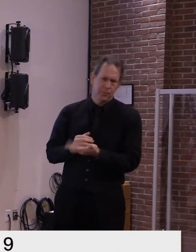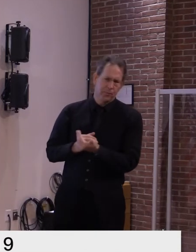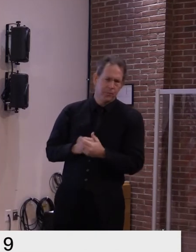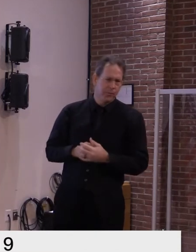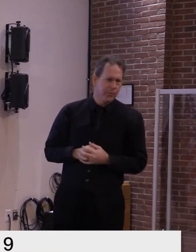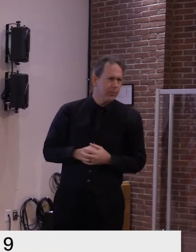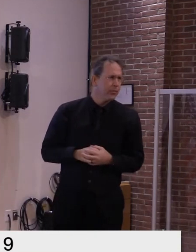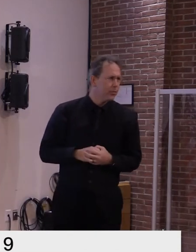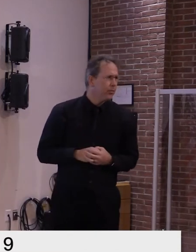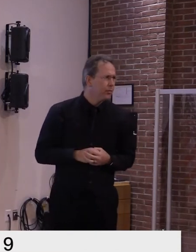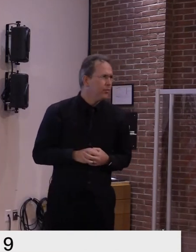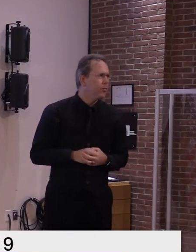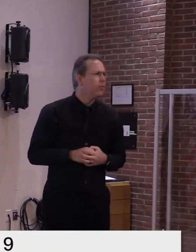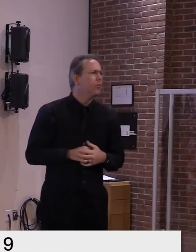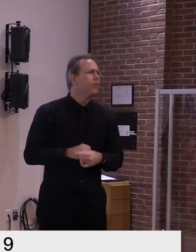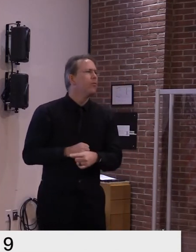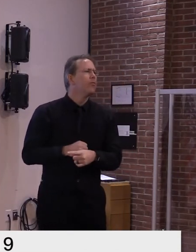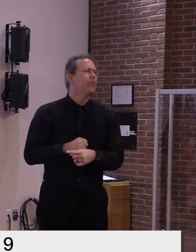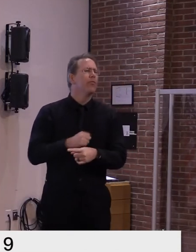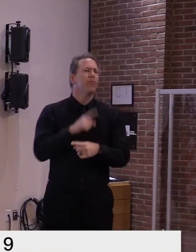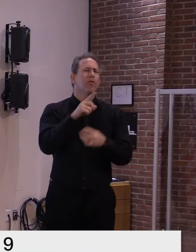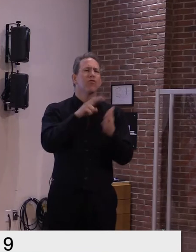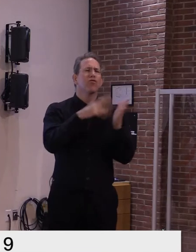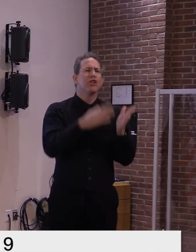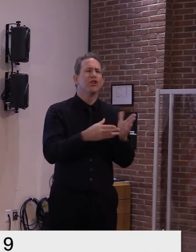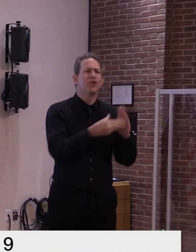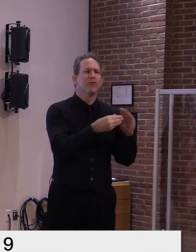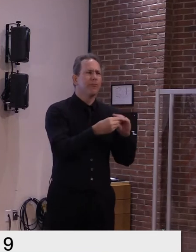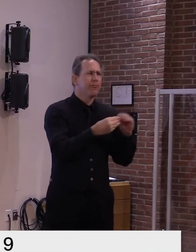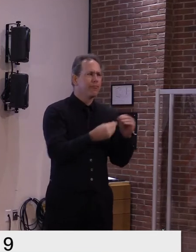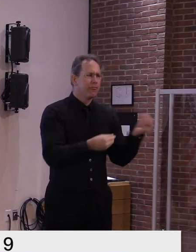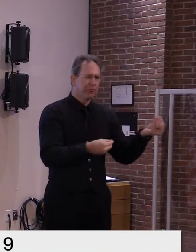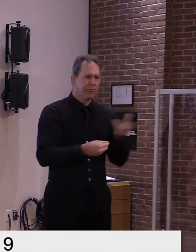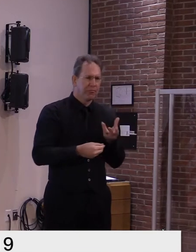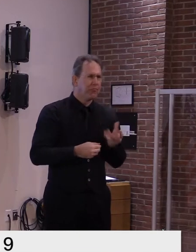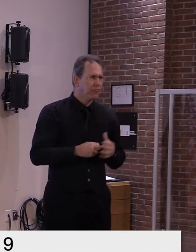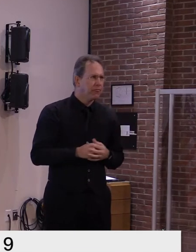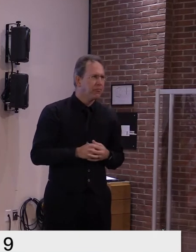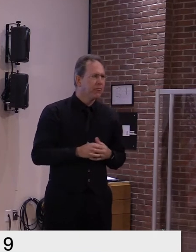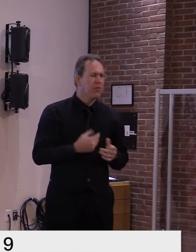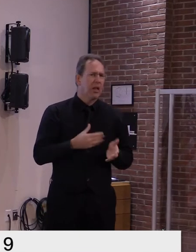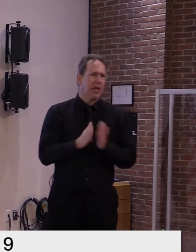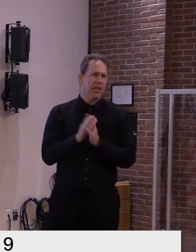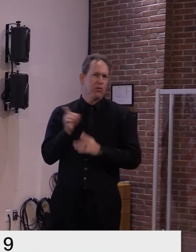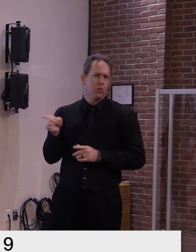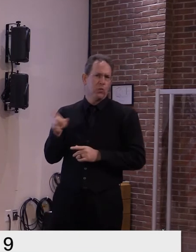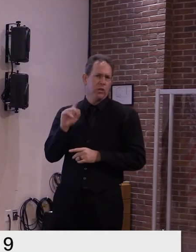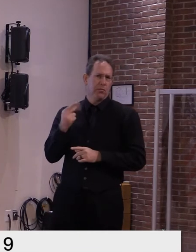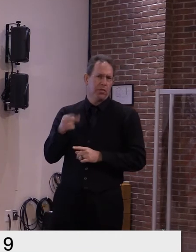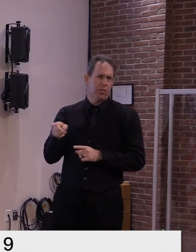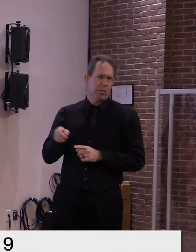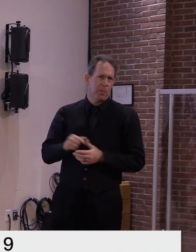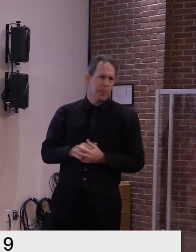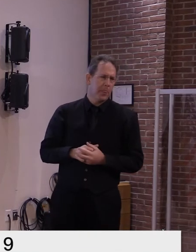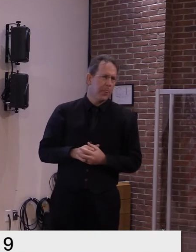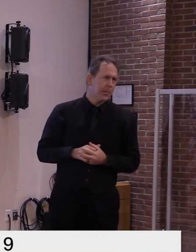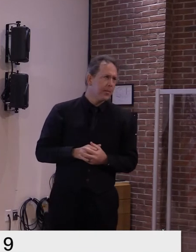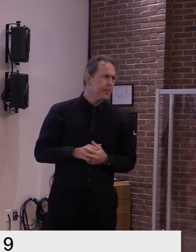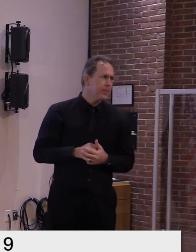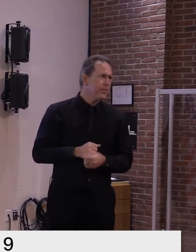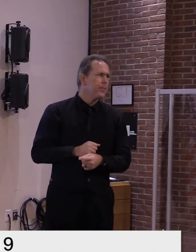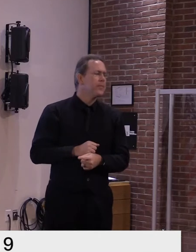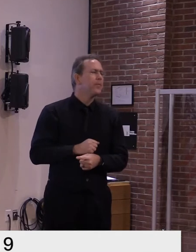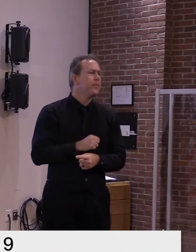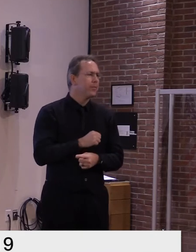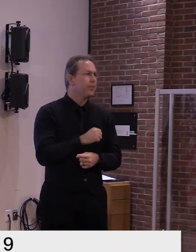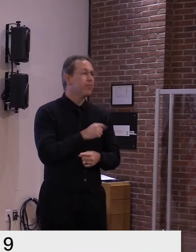26-year retired military person who has lung issues, apparently due to his service in Vietnam and Agent